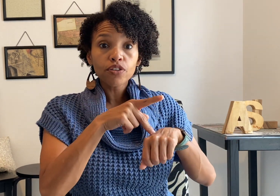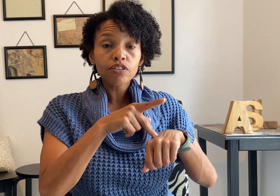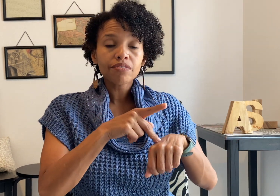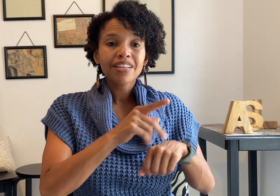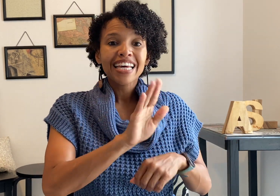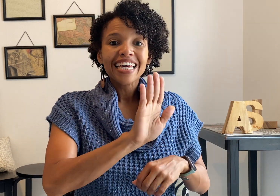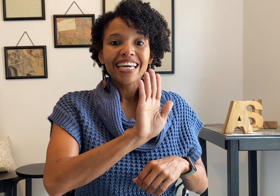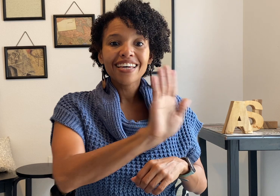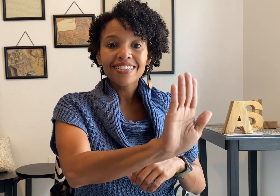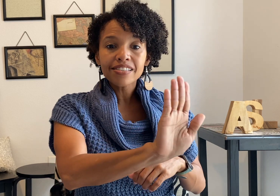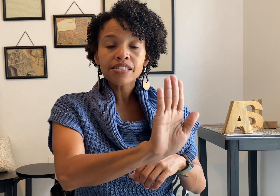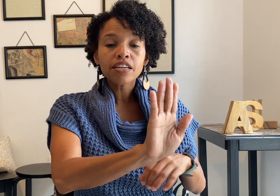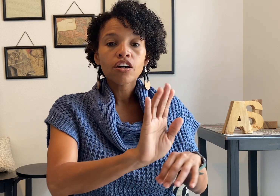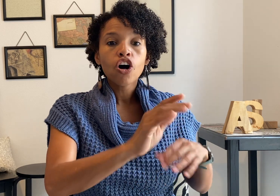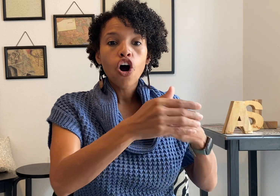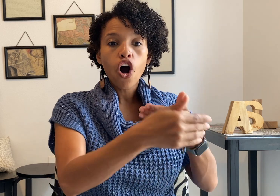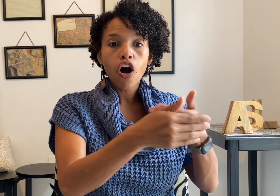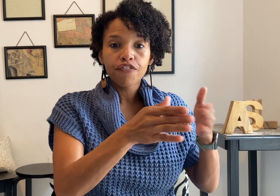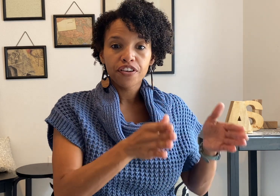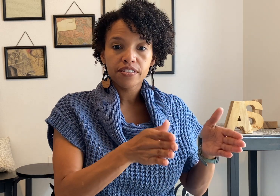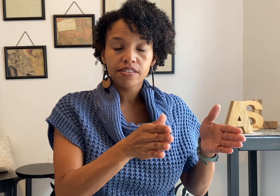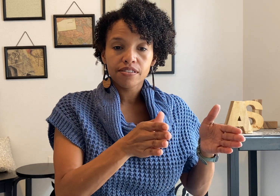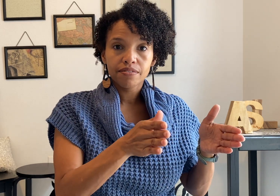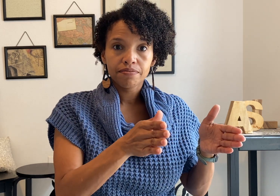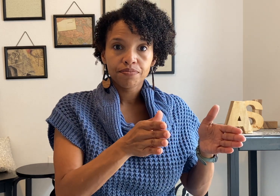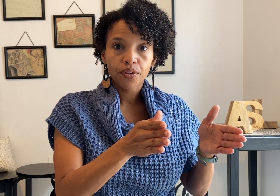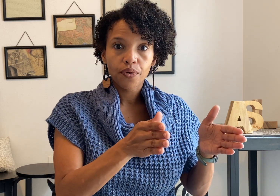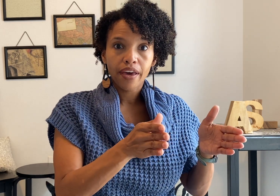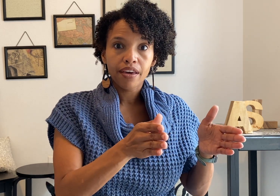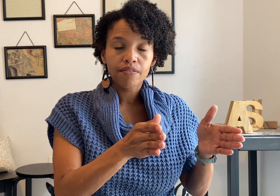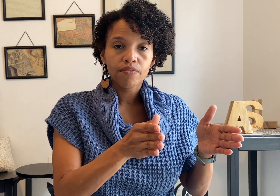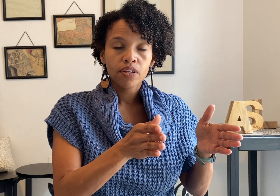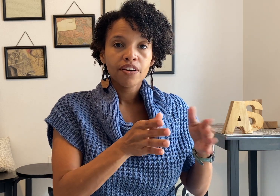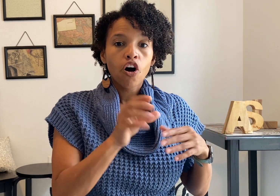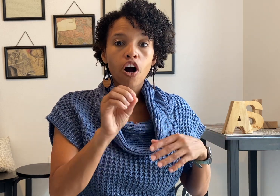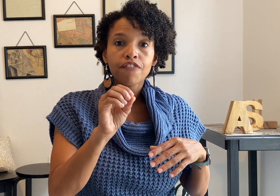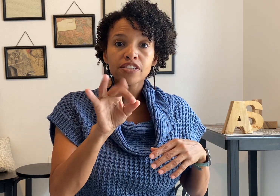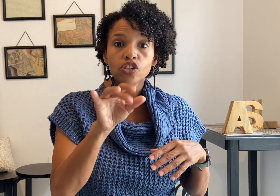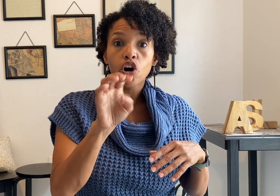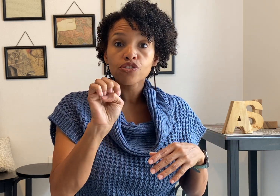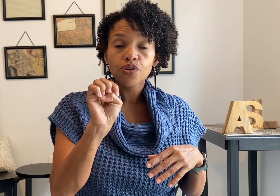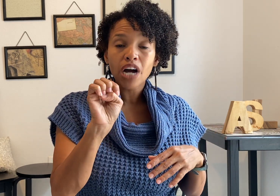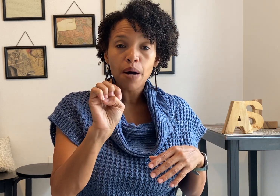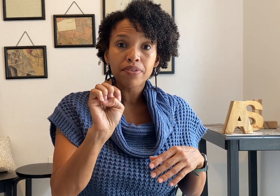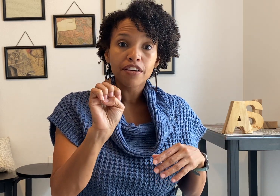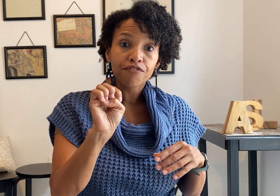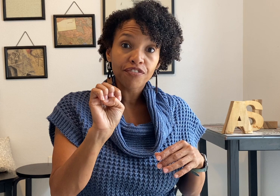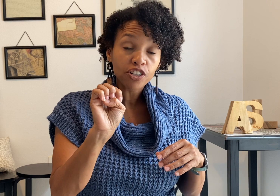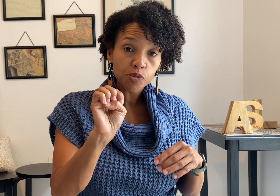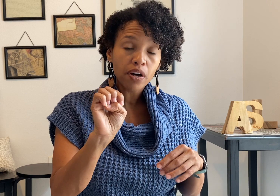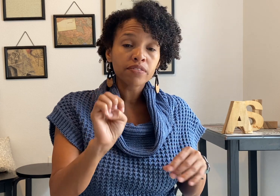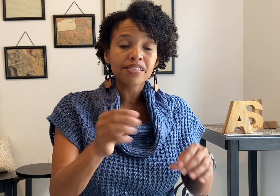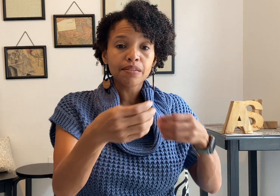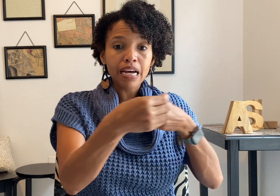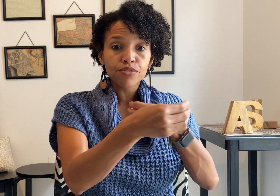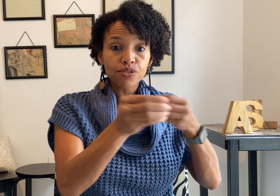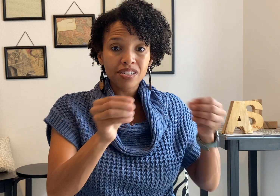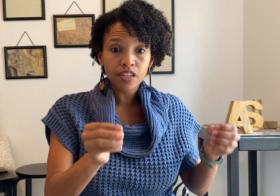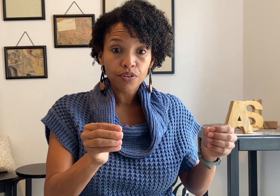Principal, his office. Okay? Office is also commonly fingerspelled, and sometimes you'll see it with